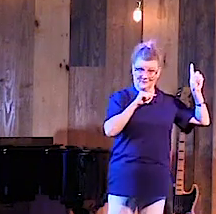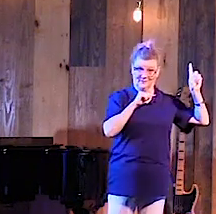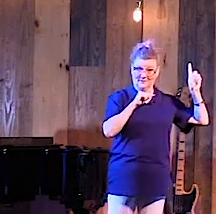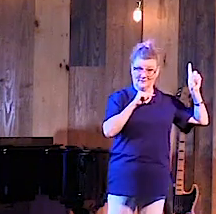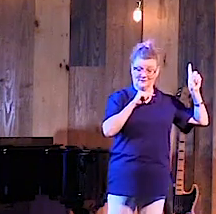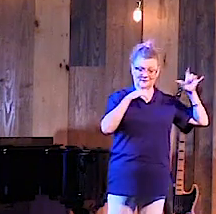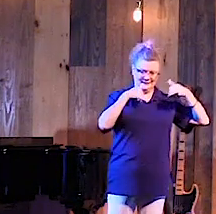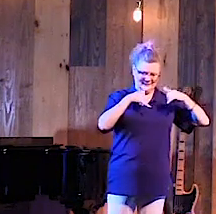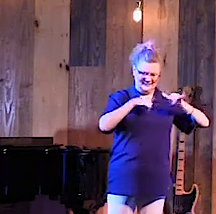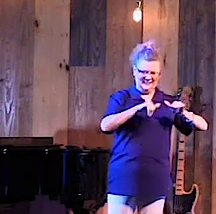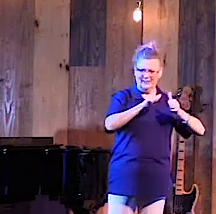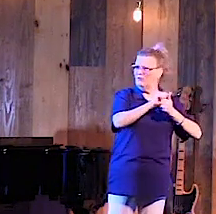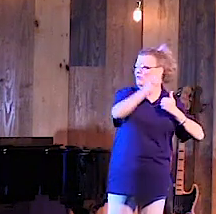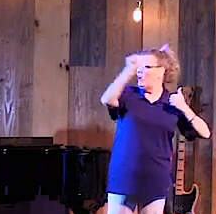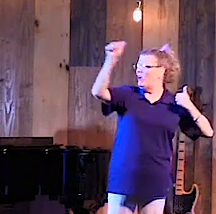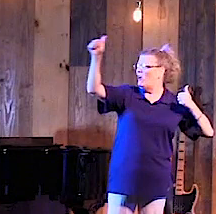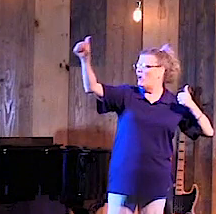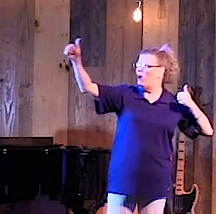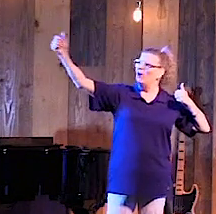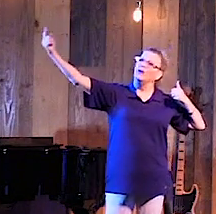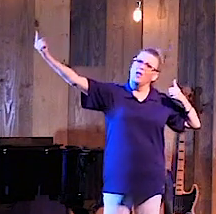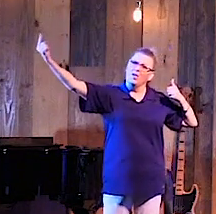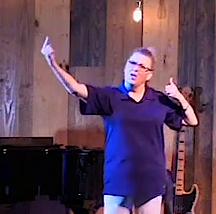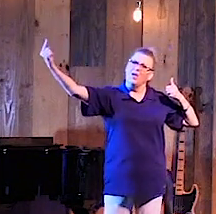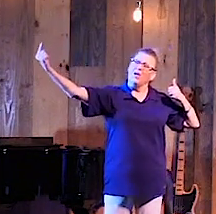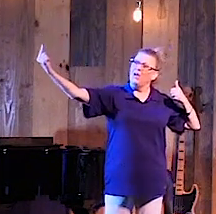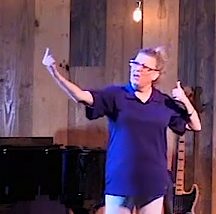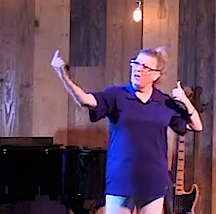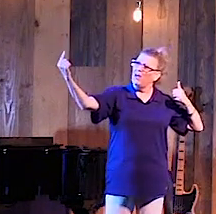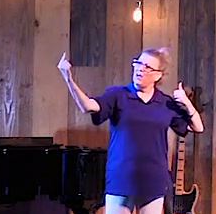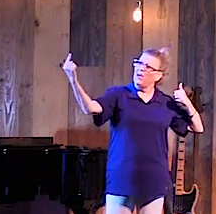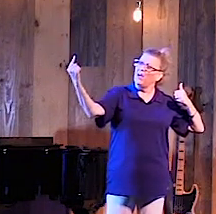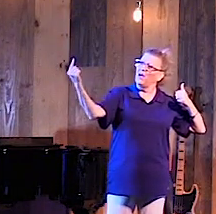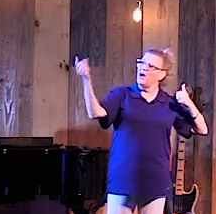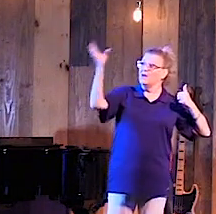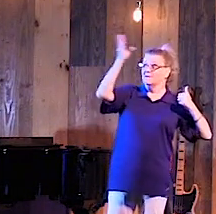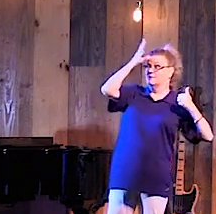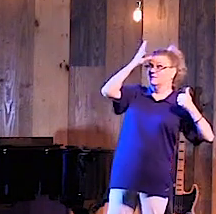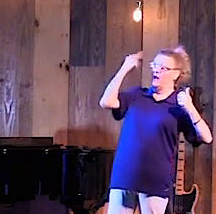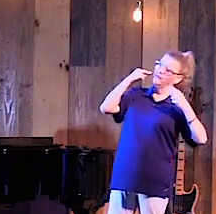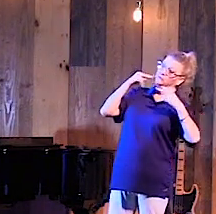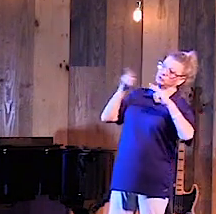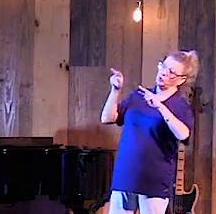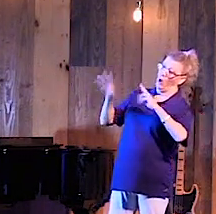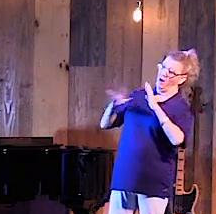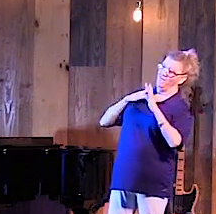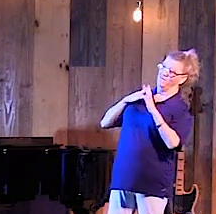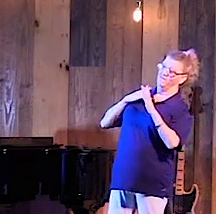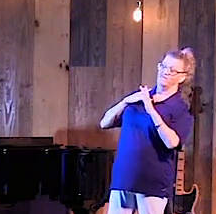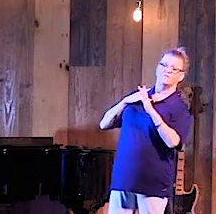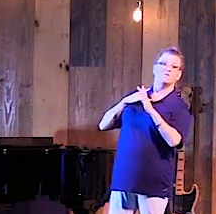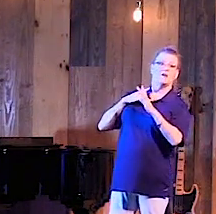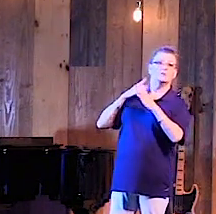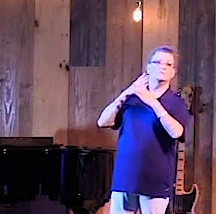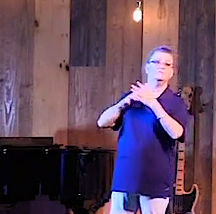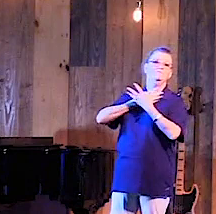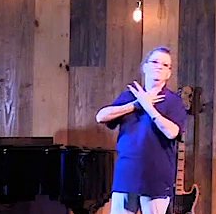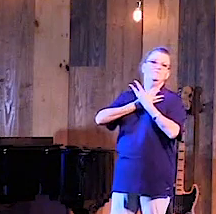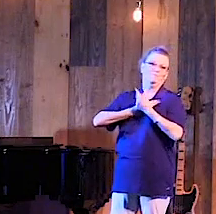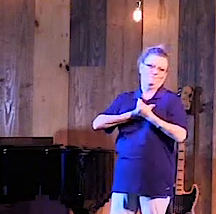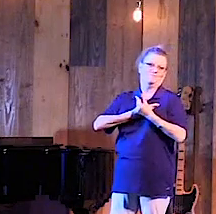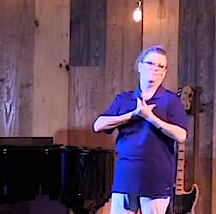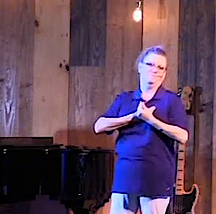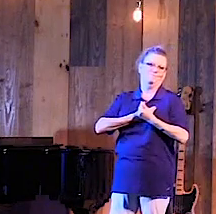a long way off, his father saw him and felt compassion for him." Now, you have to understand something.